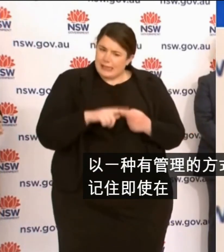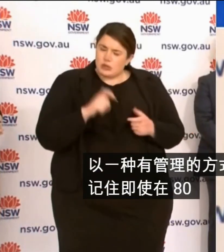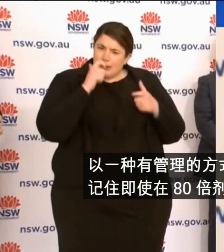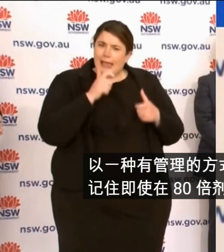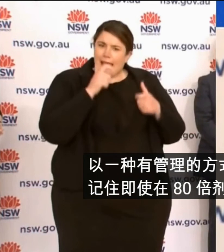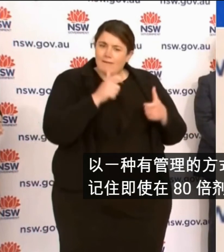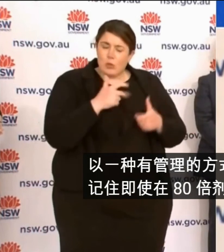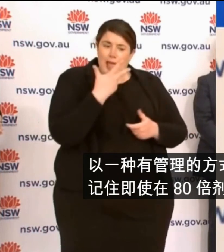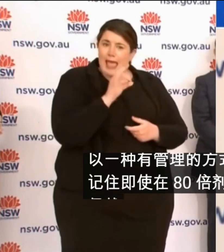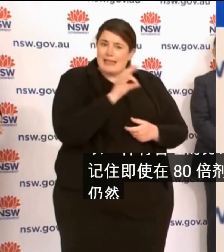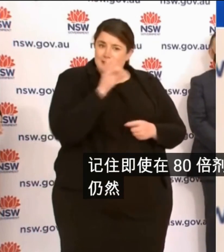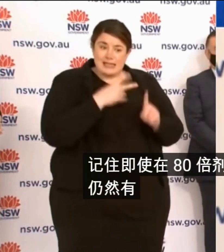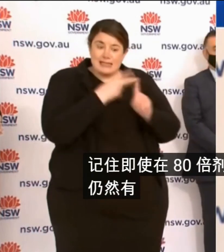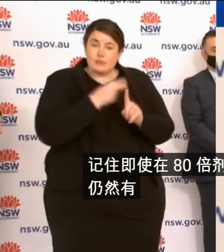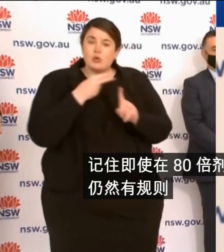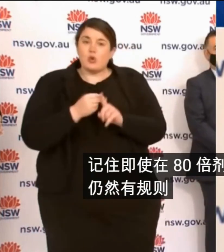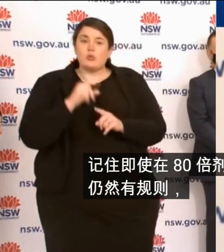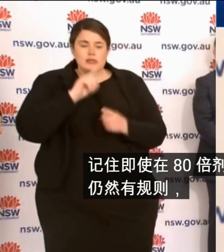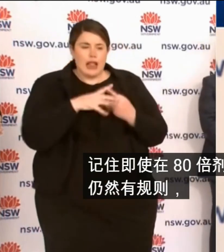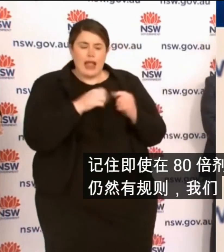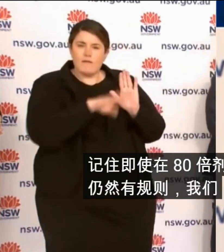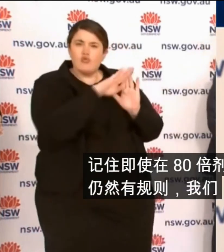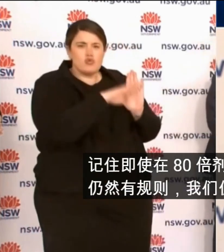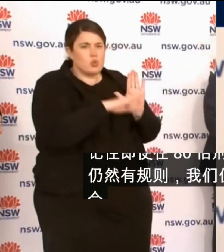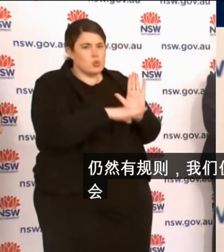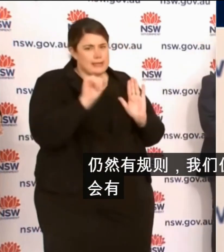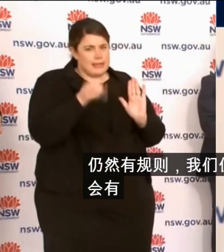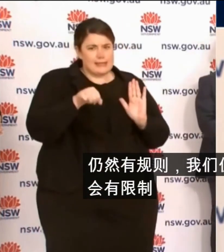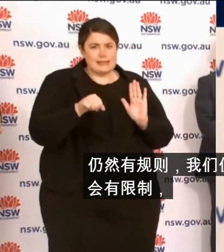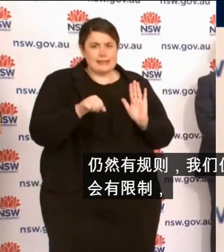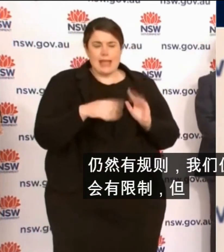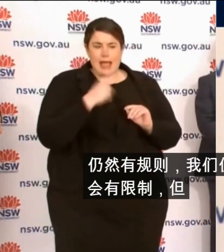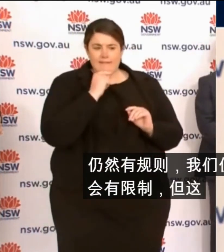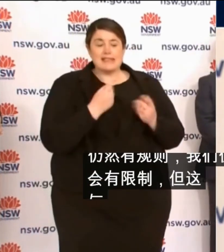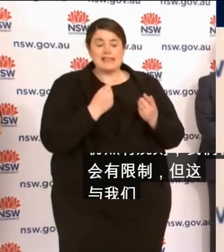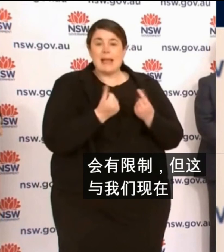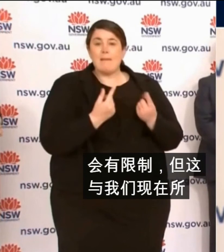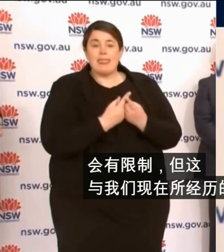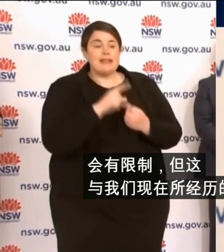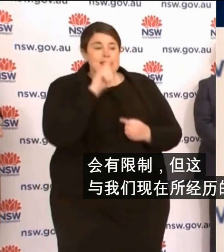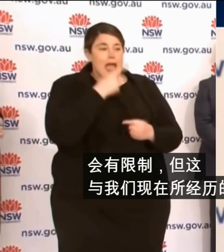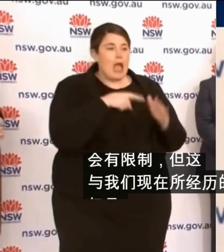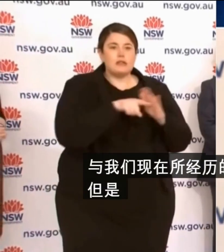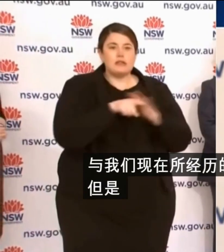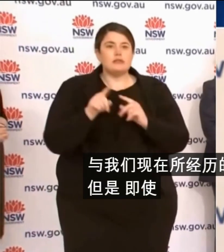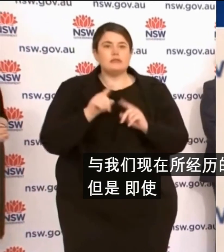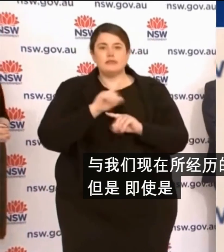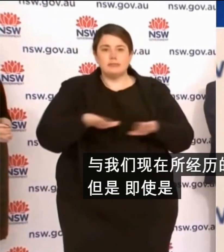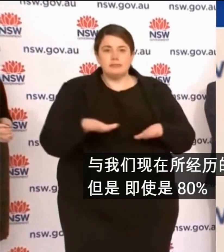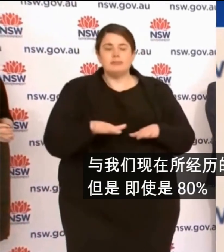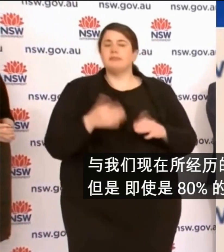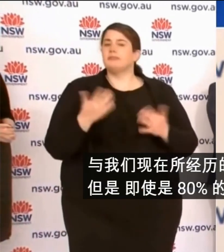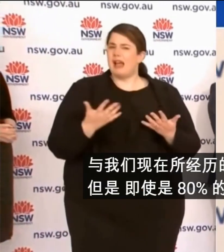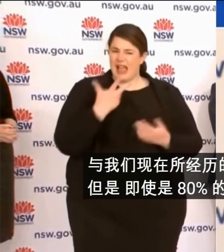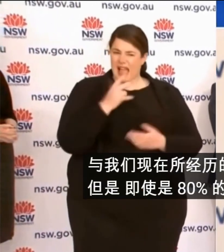remember, even at 80% double dose, we'll still have rules in place, we'll still have restrictions in place, but it'll be nothing like what we're living through now. But